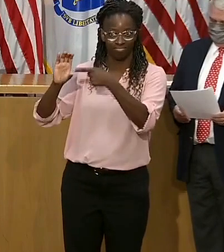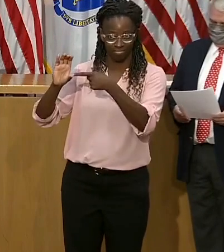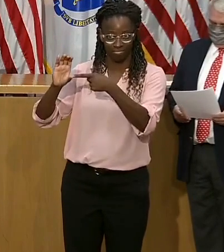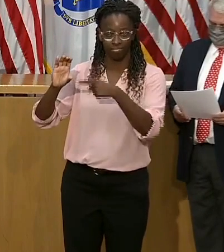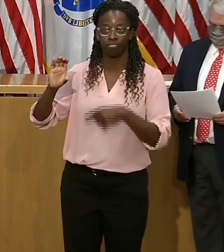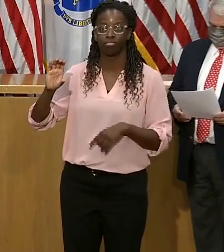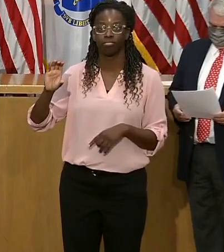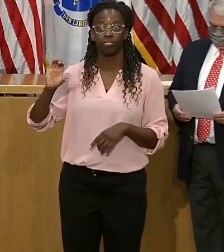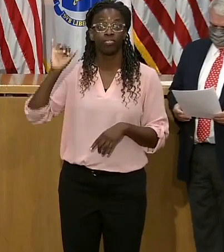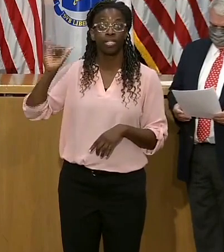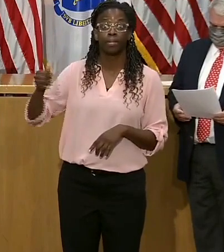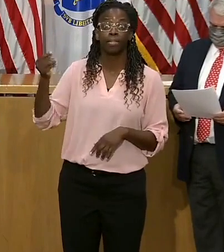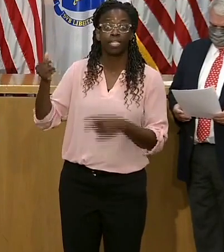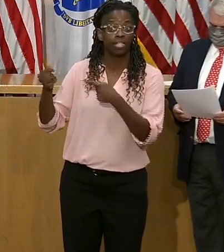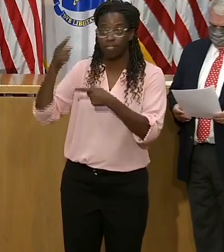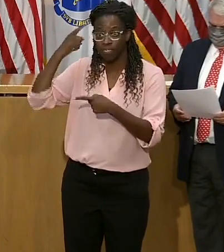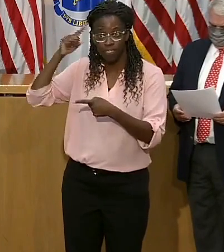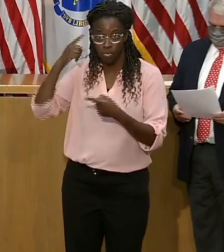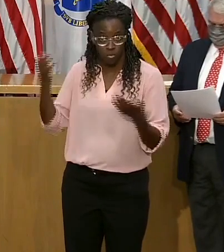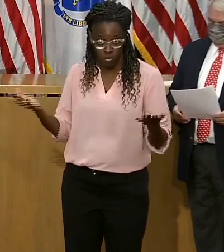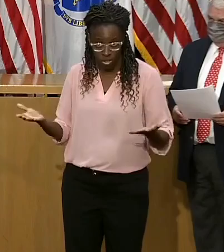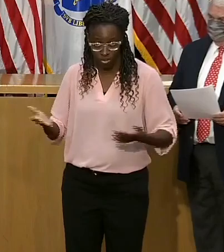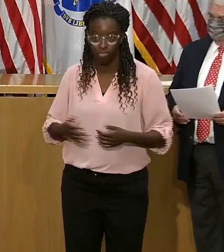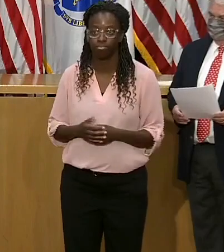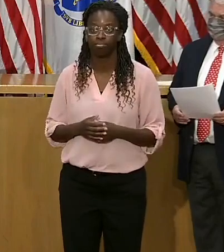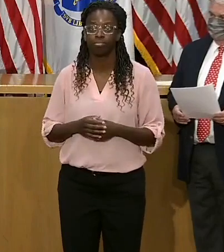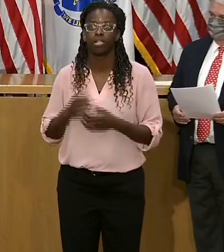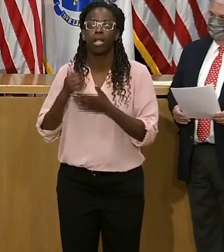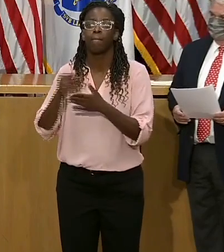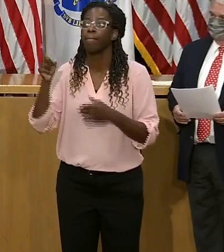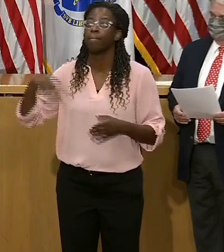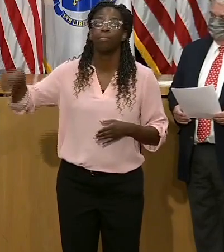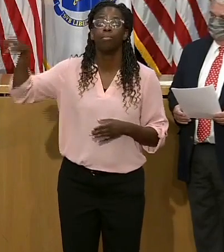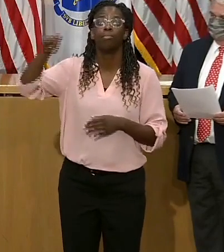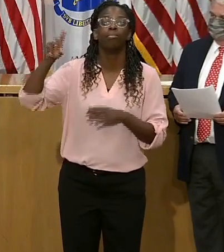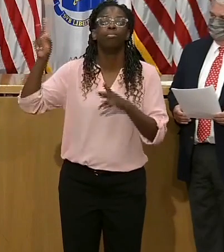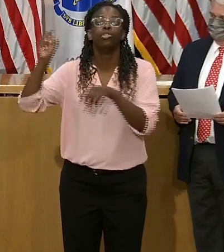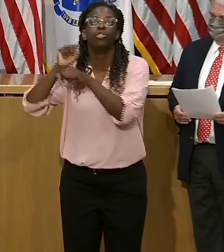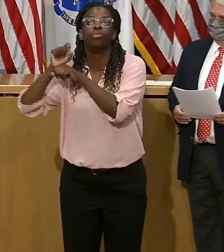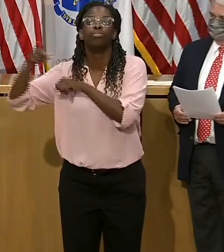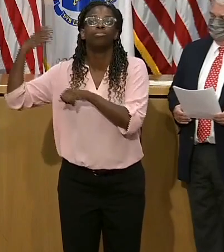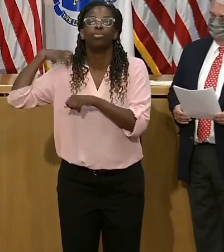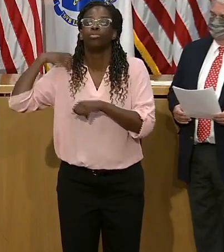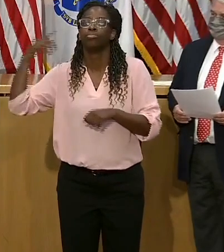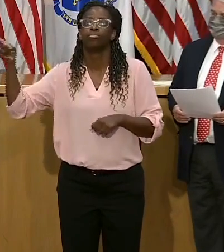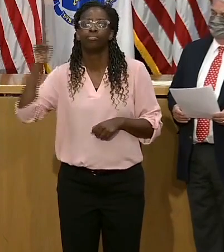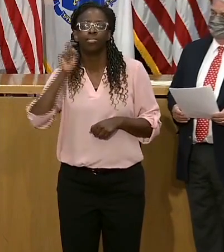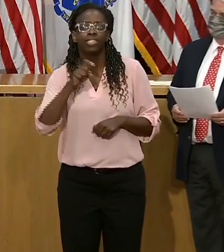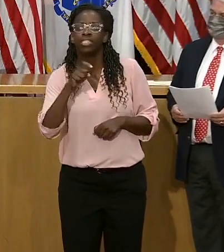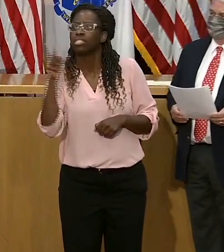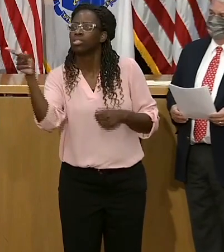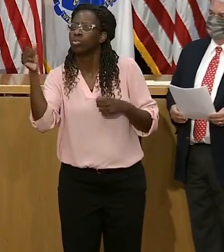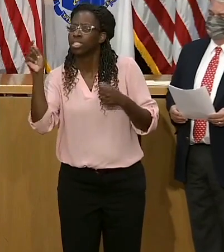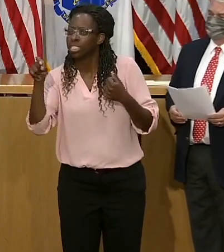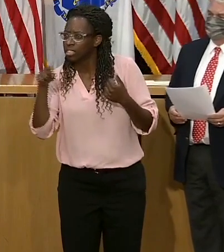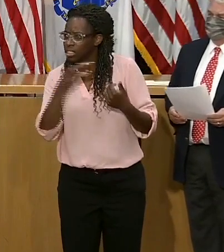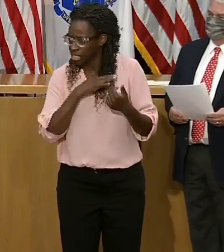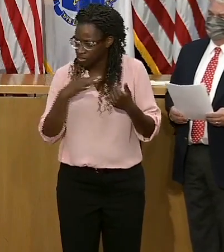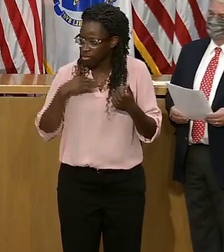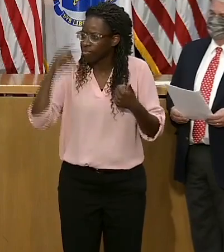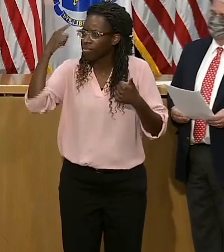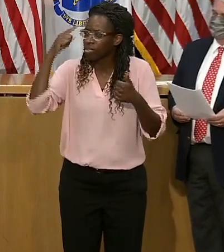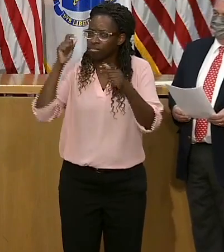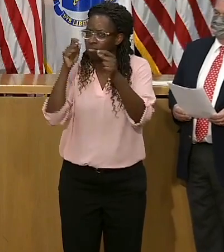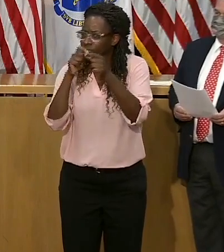engage Massachusetts anchor employers by expanding workforce partnerships with large employers in target sectors to